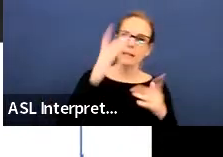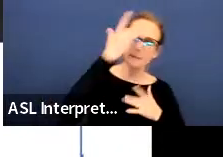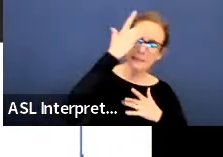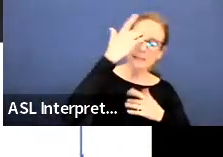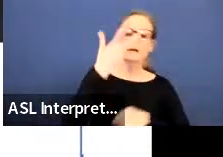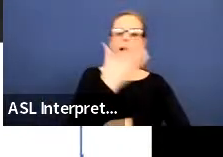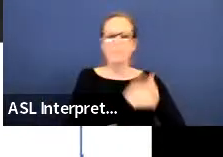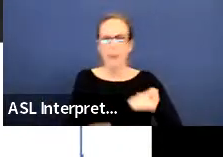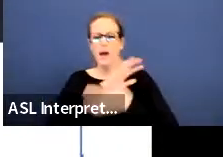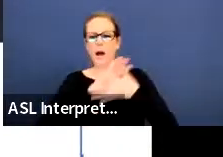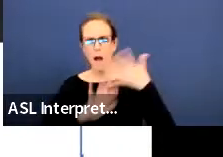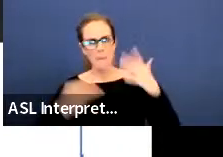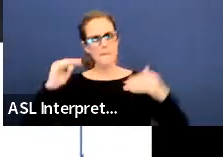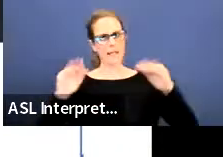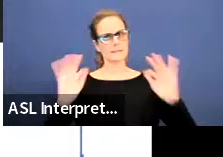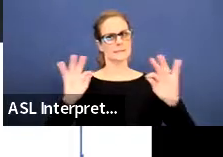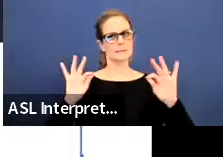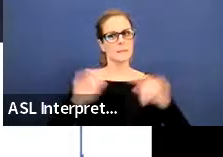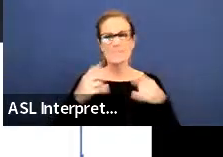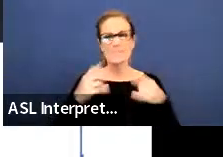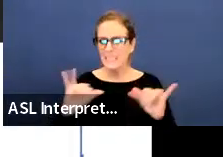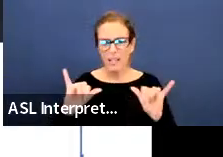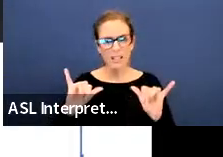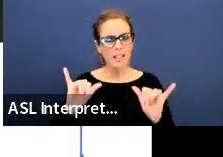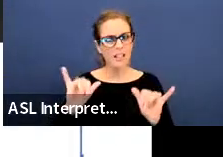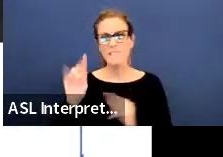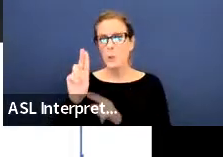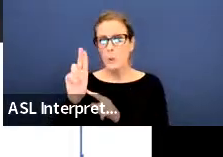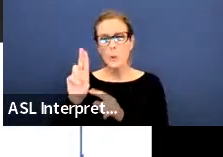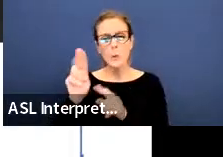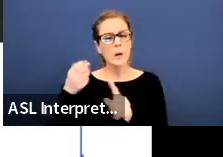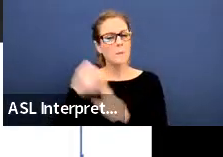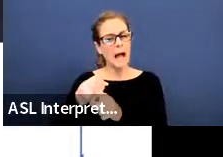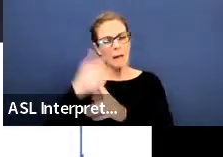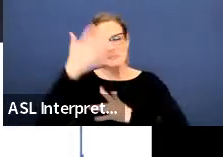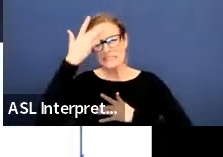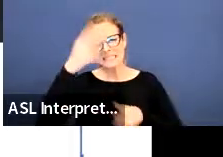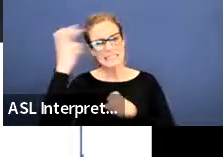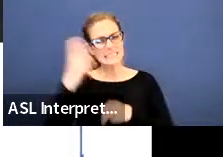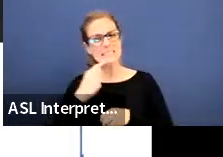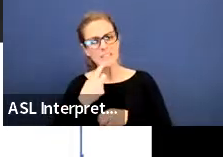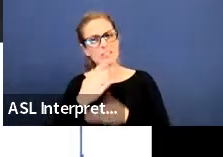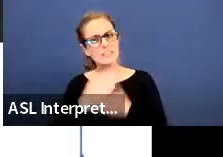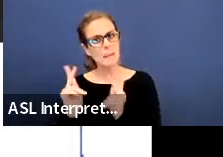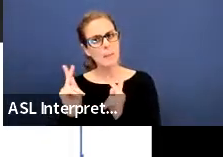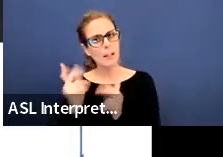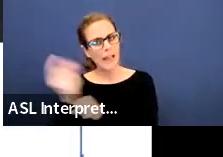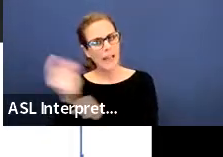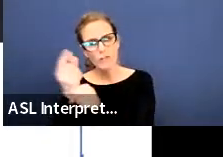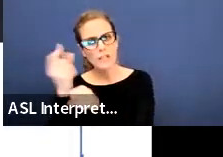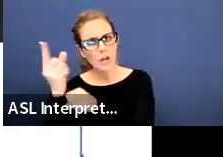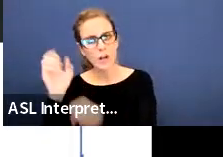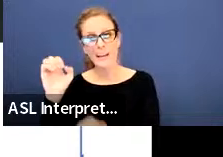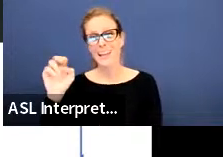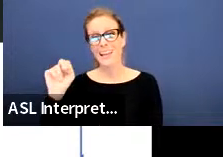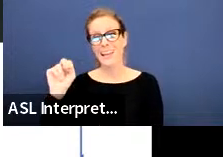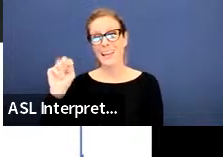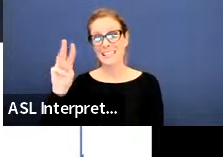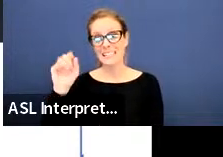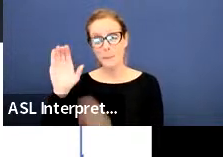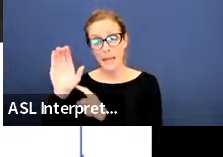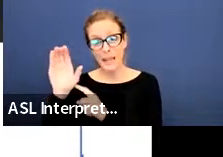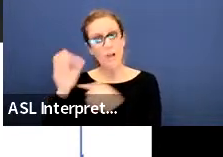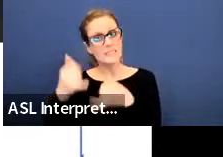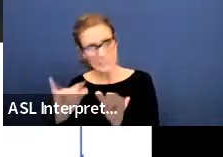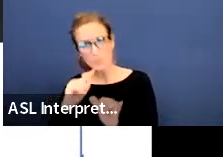lot of severe illness every year. There are plenty of endemic infections that are serious public